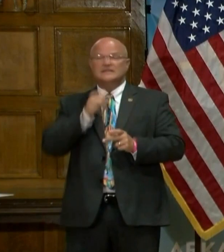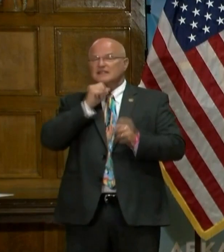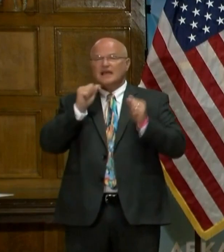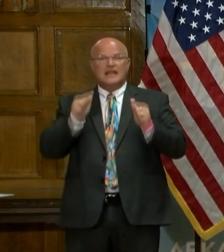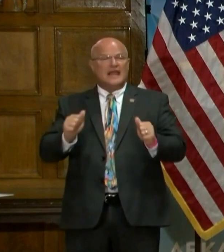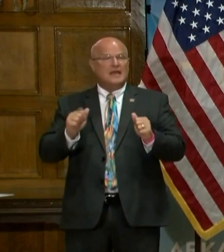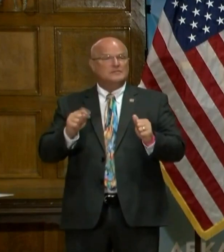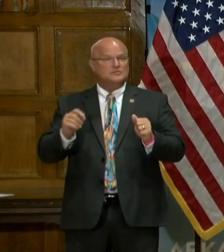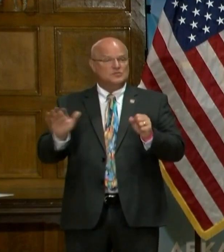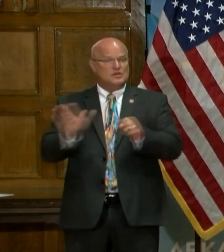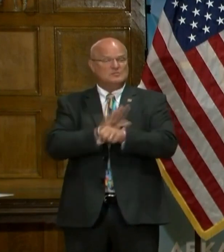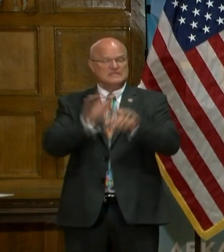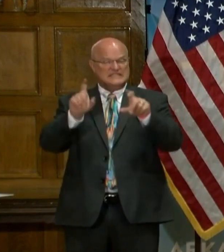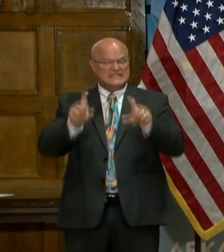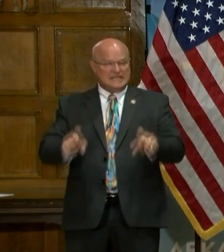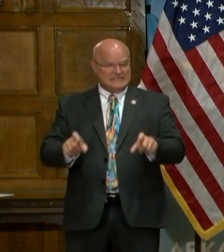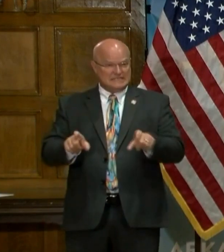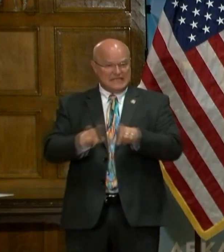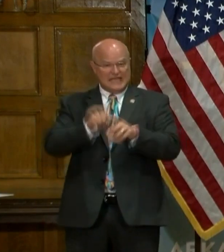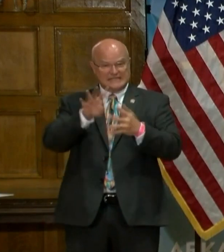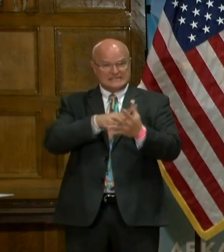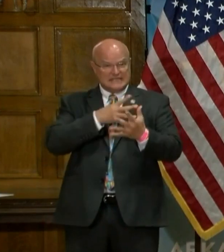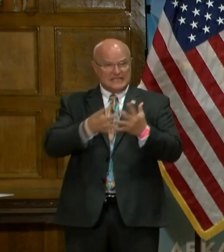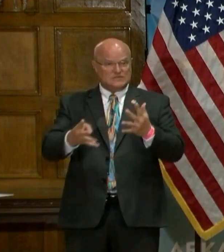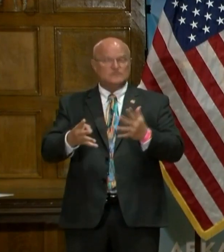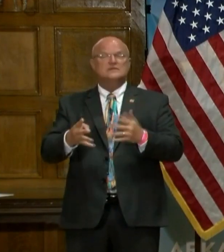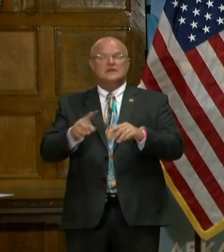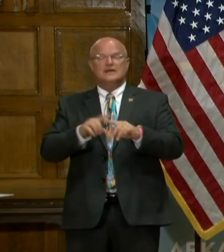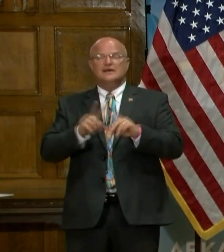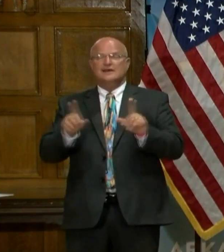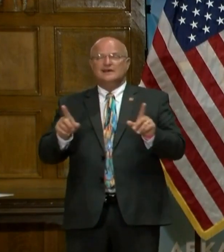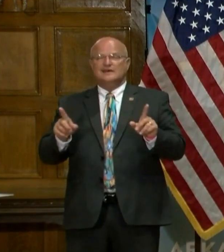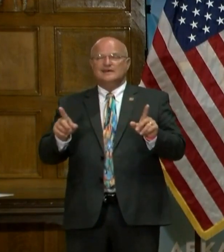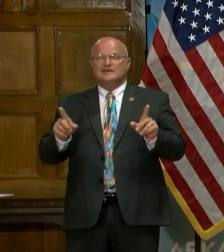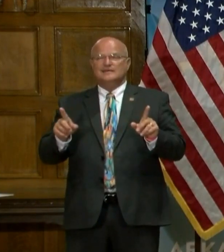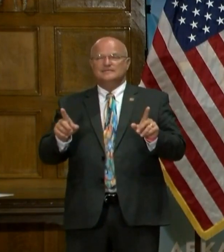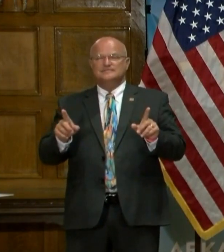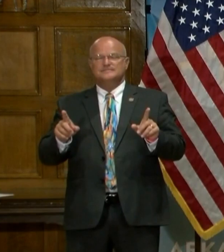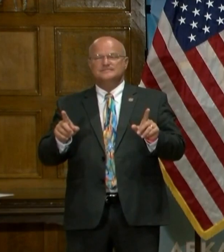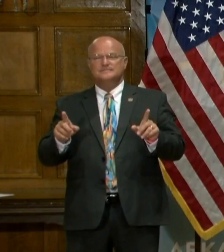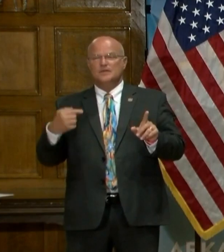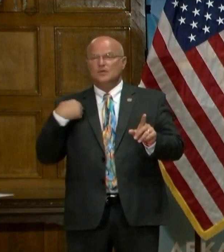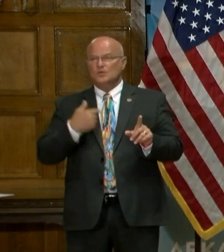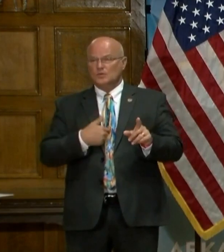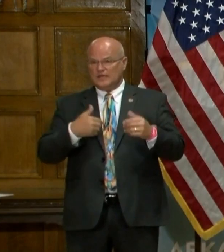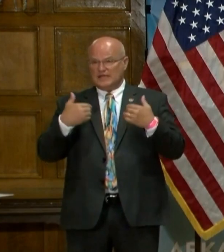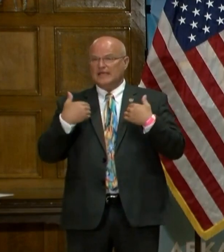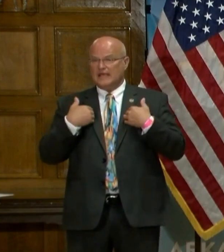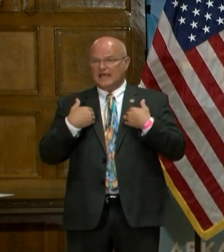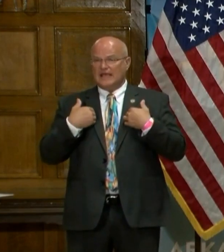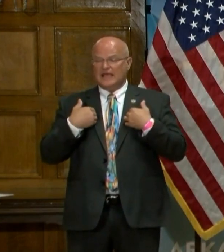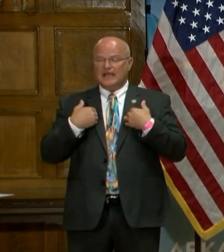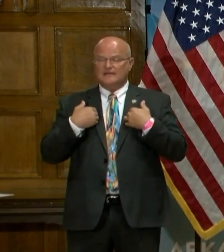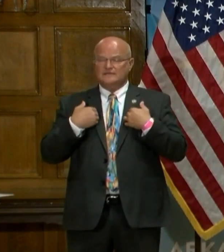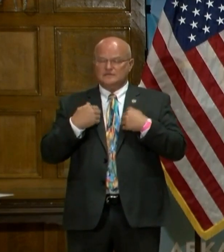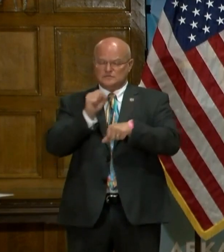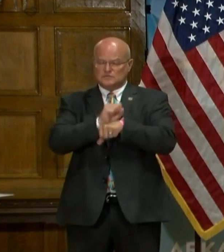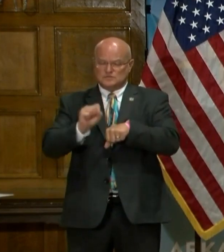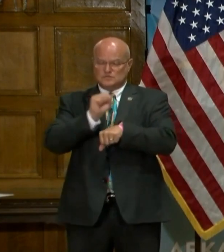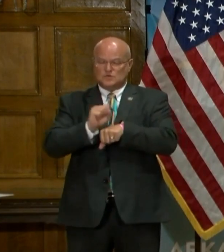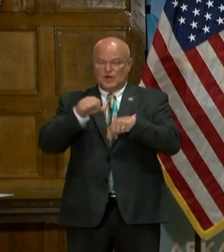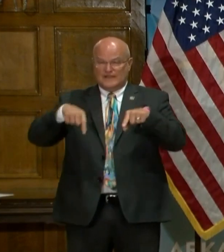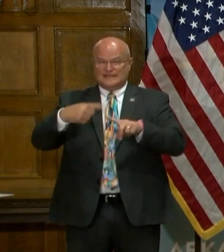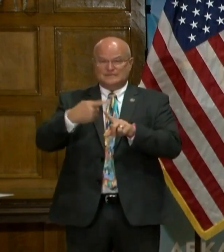able to complete their testing as scheduled, but we have been embarking this